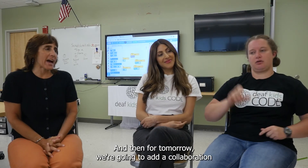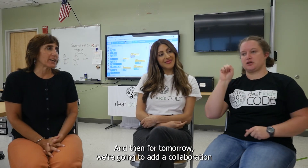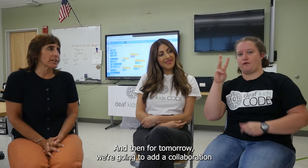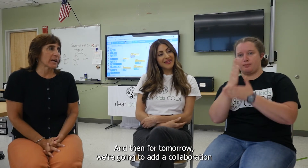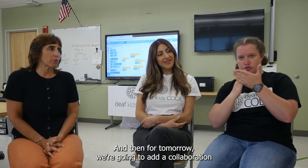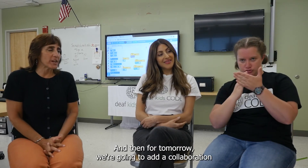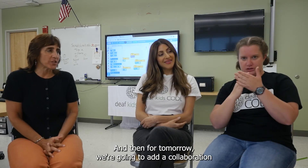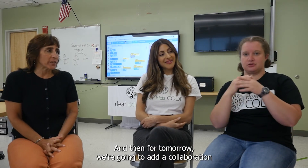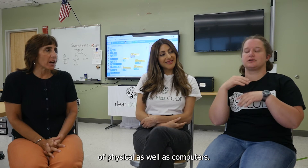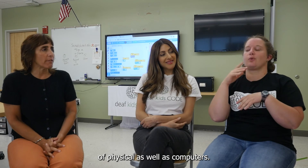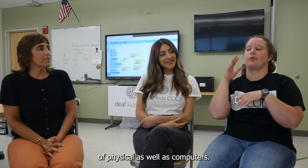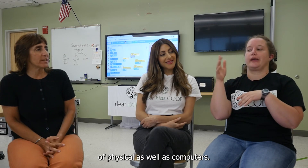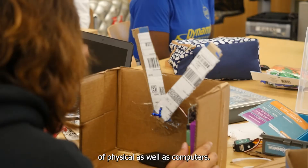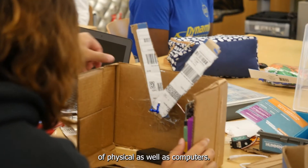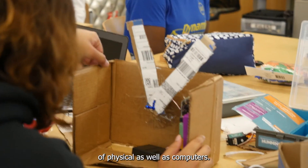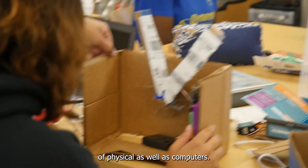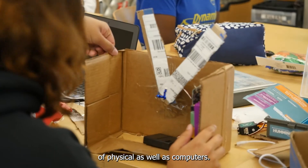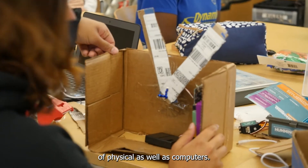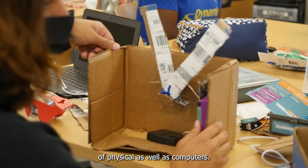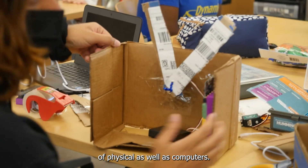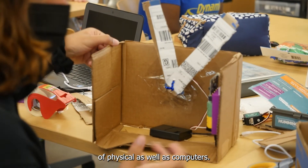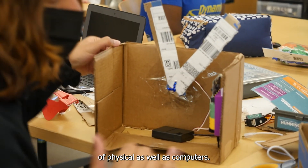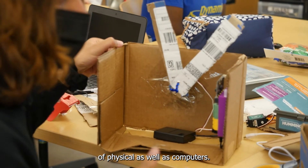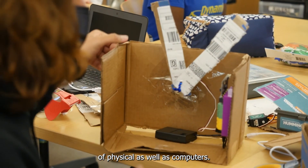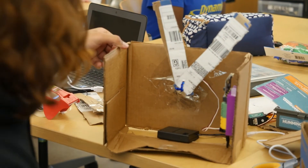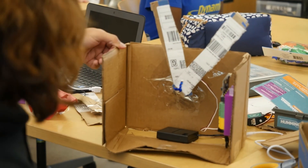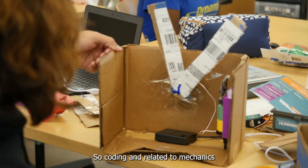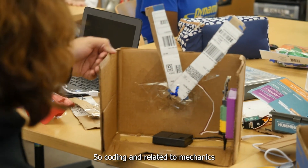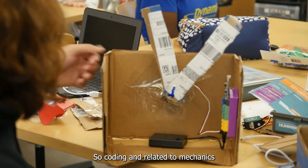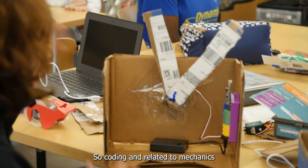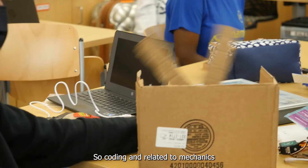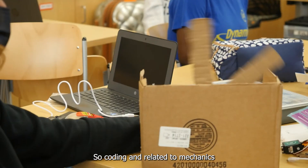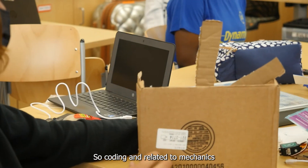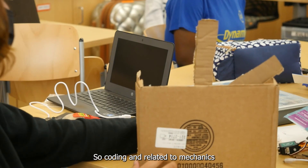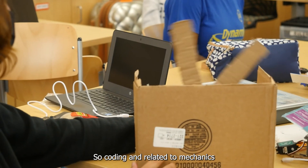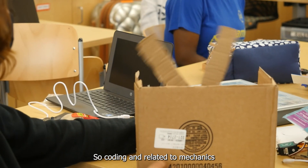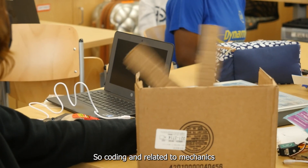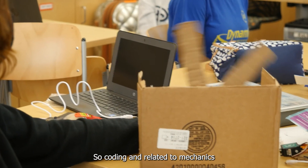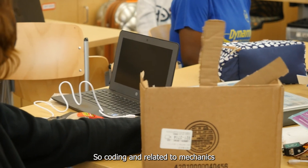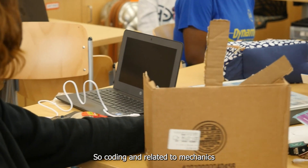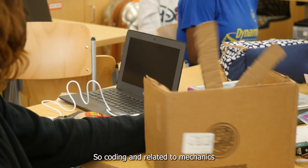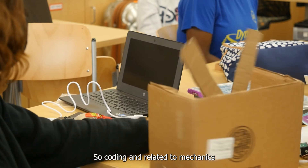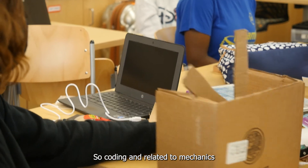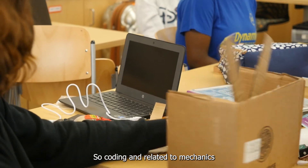add a collaboration of physical as well as computers. So coding related to mechanics